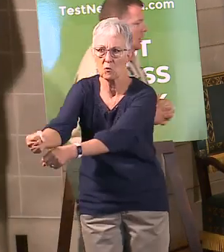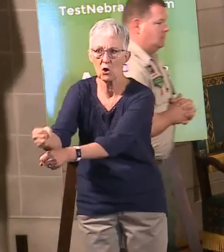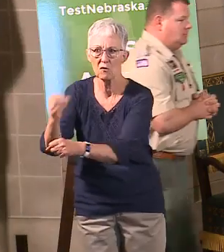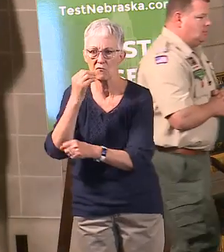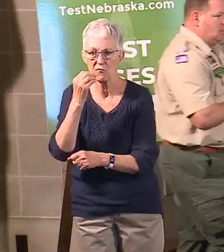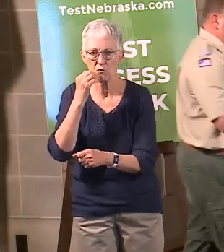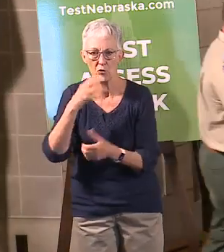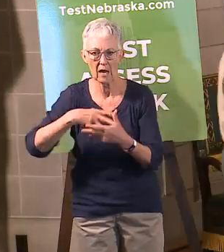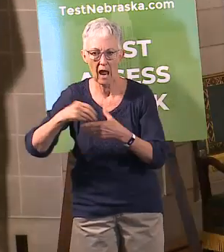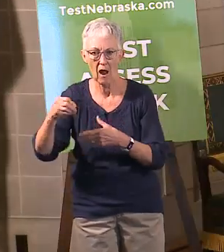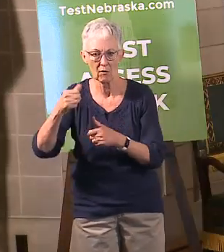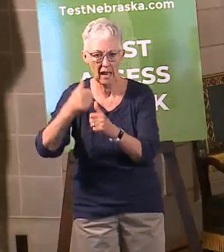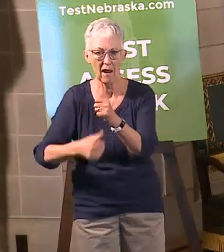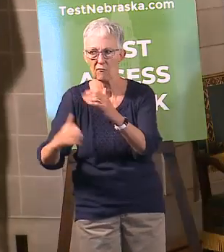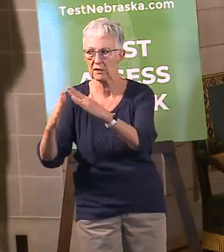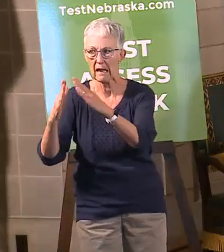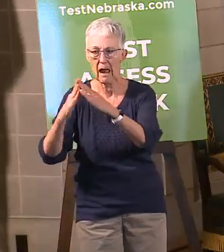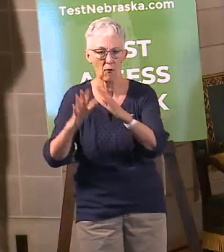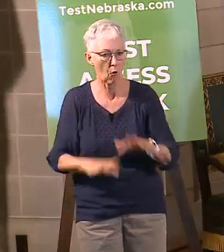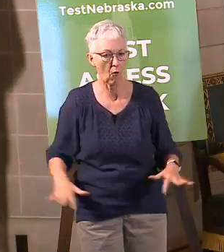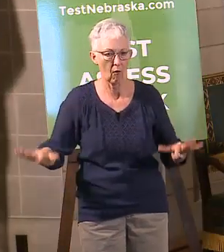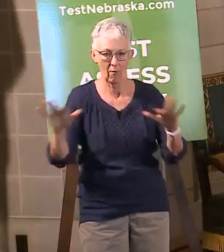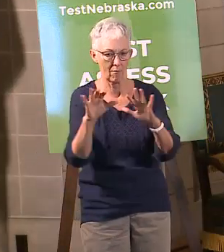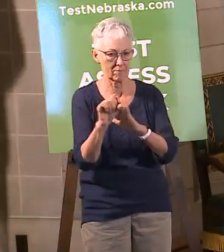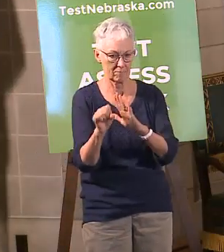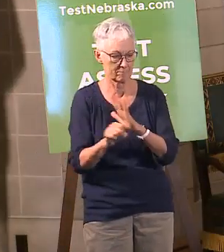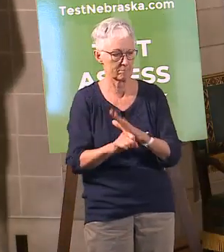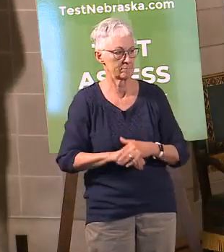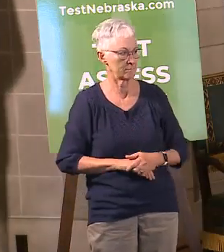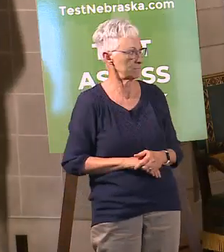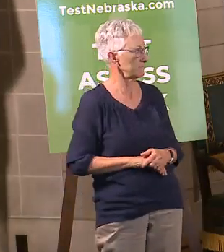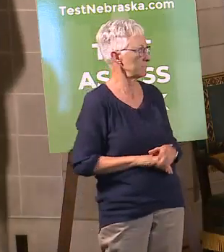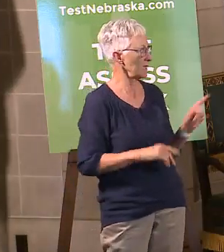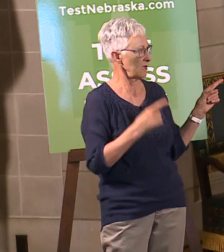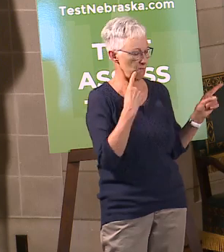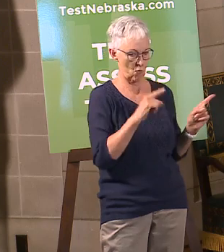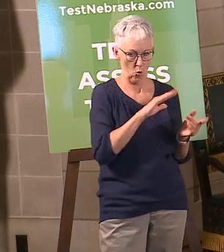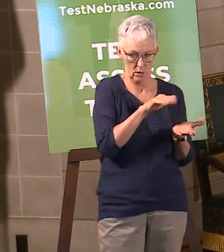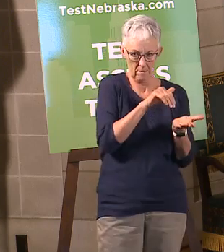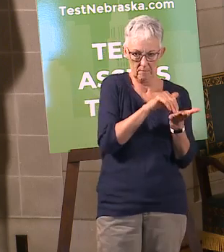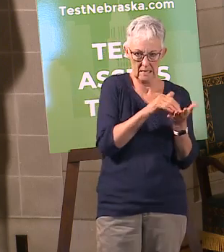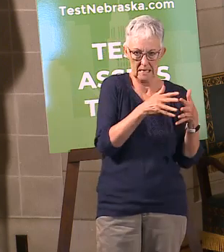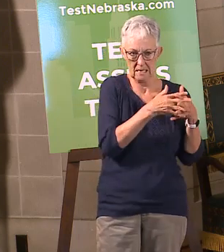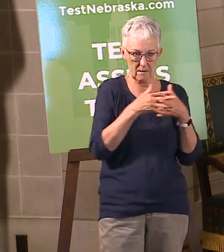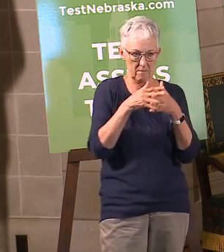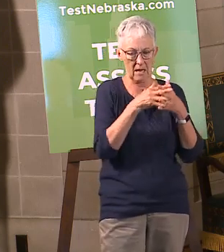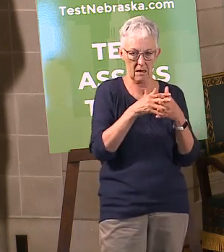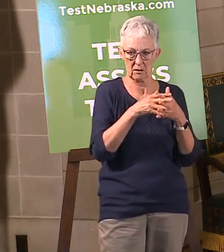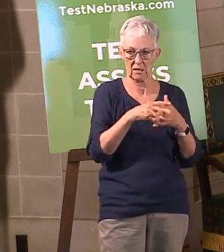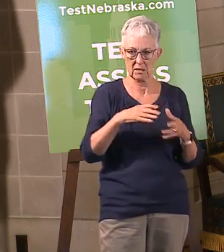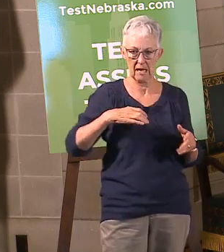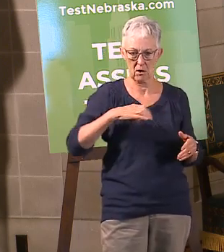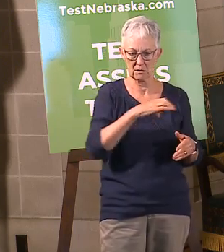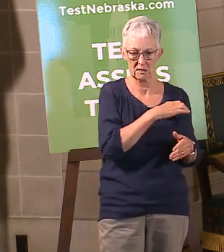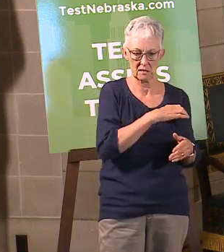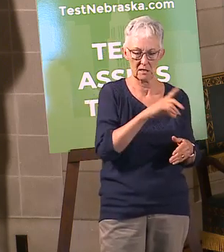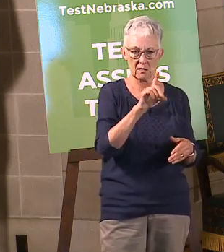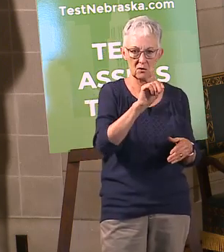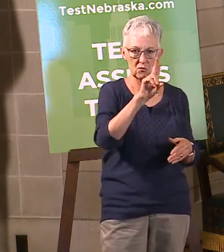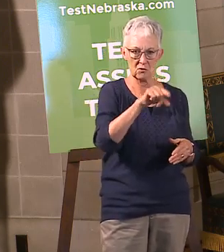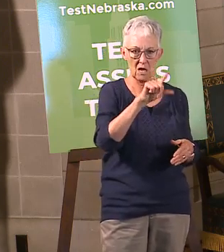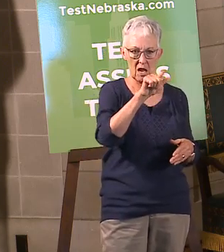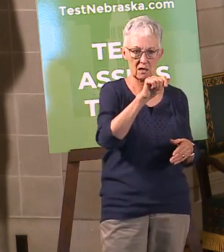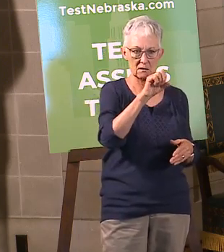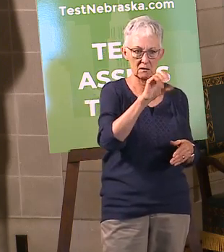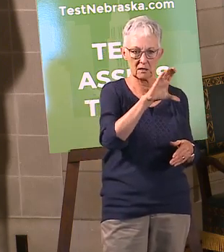I can. Thanks, Charlie, for the question. This is for the Mid-America Council, which covers northeast Nebraska, so Douglas County,